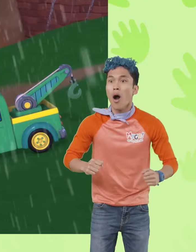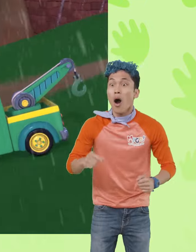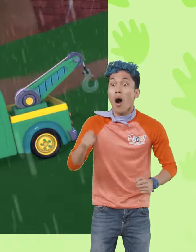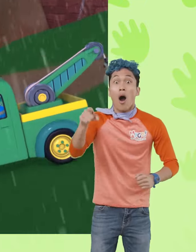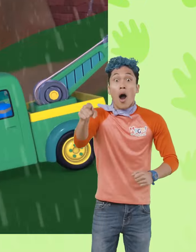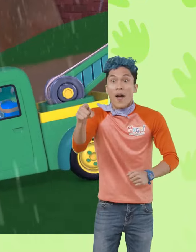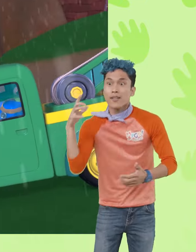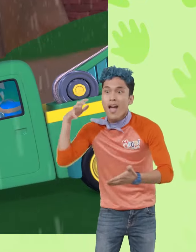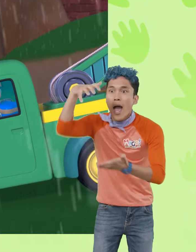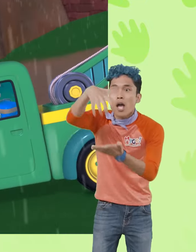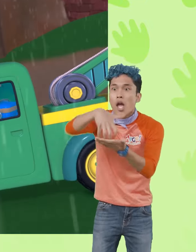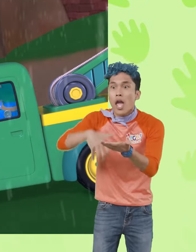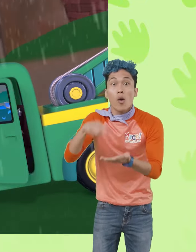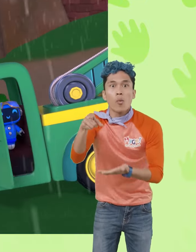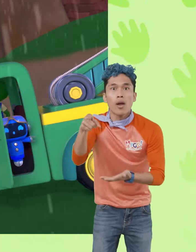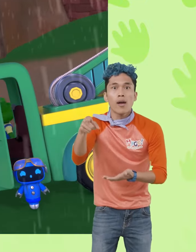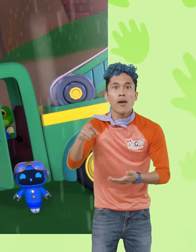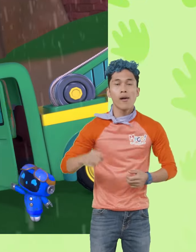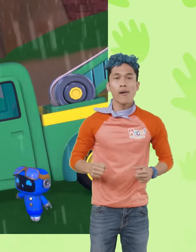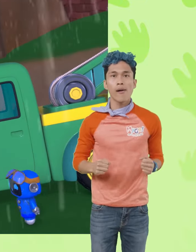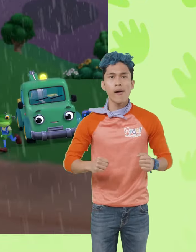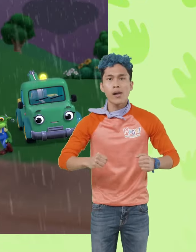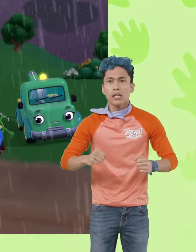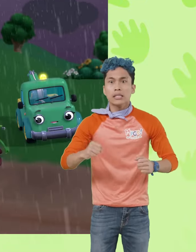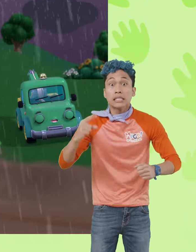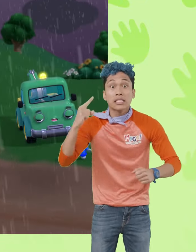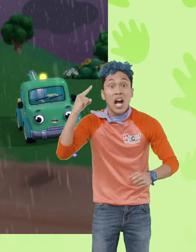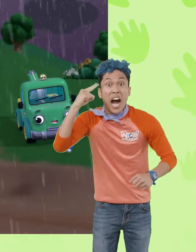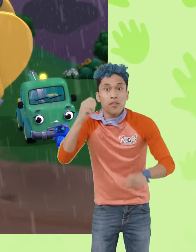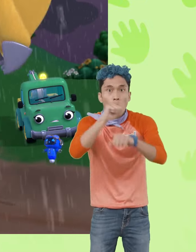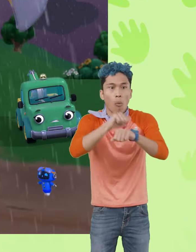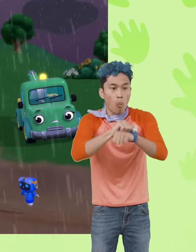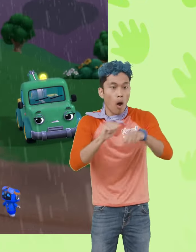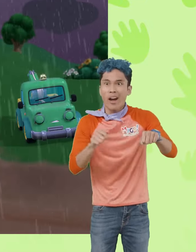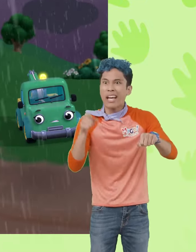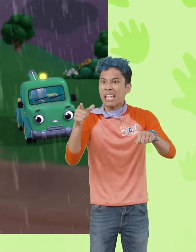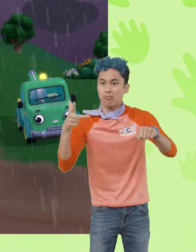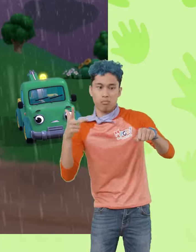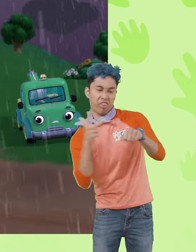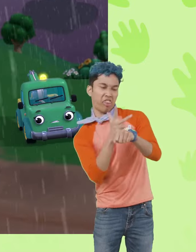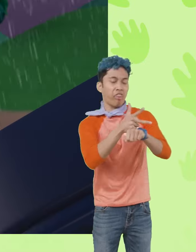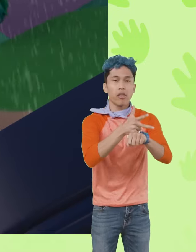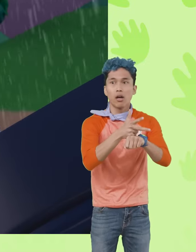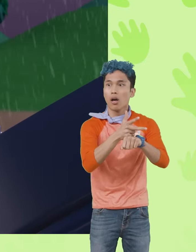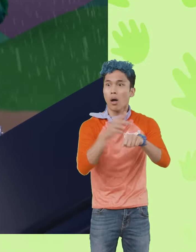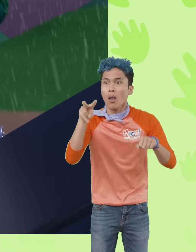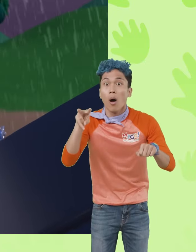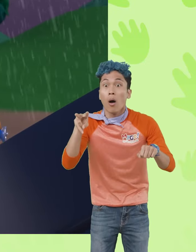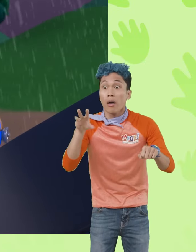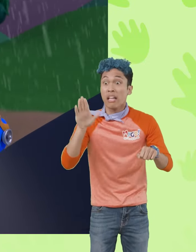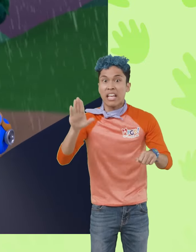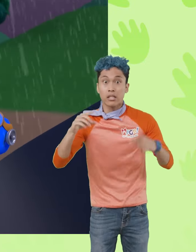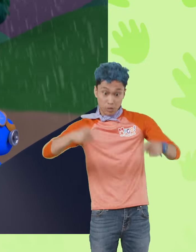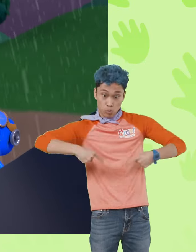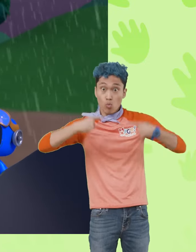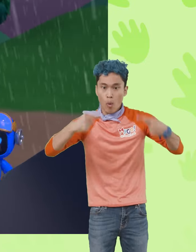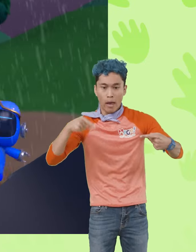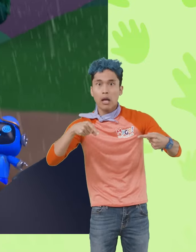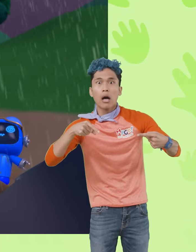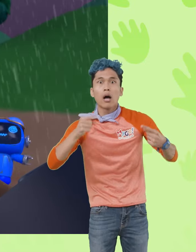It's Eric, the excavator! I think he's hit a rock. Look, he's broken his caterpillar